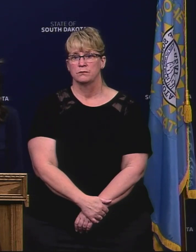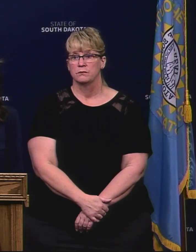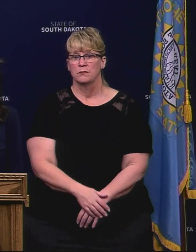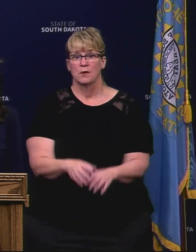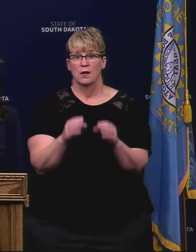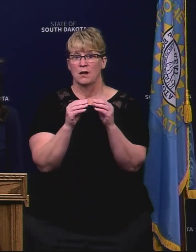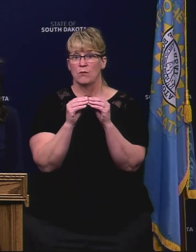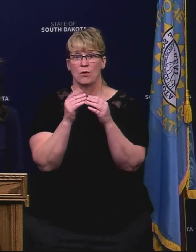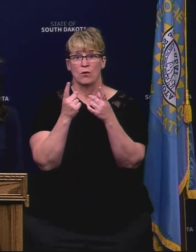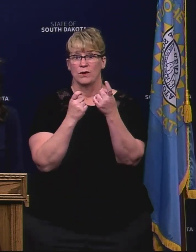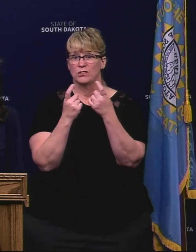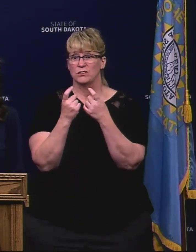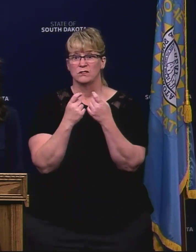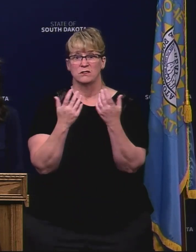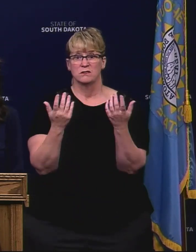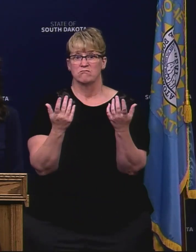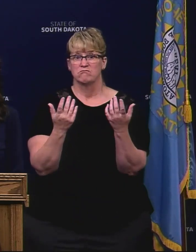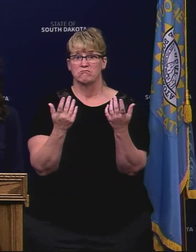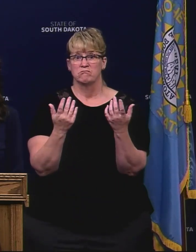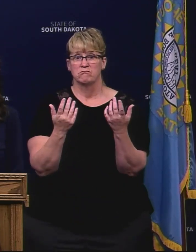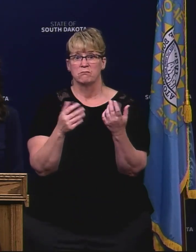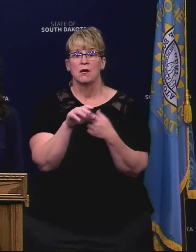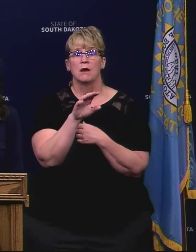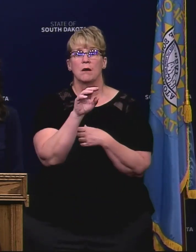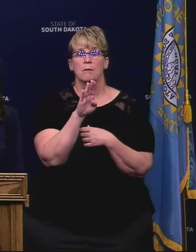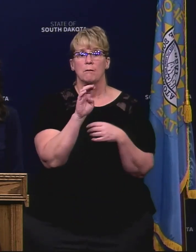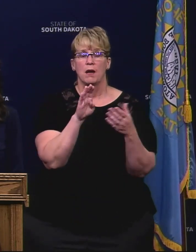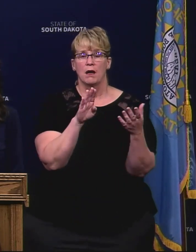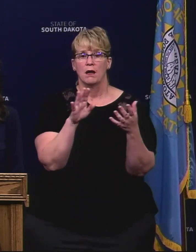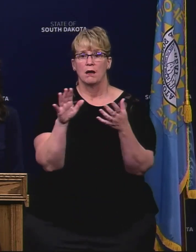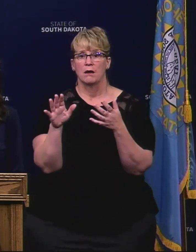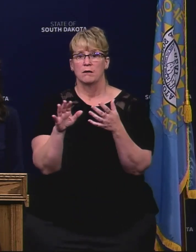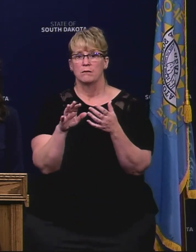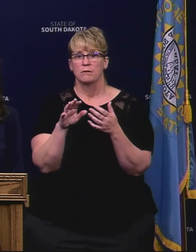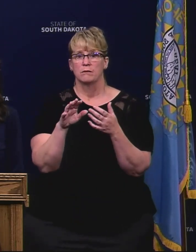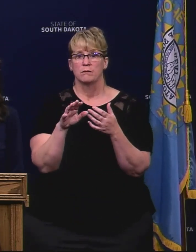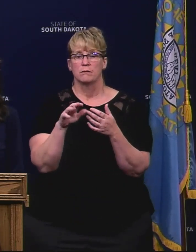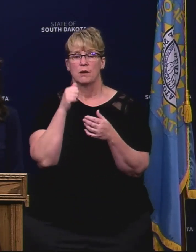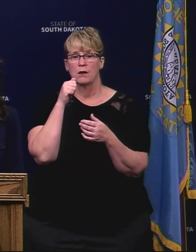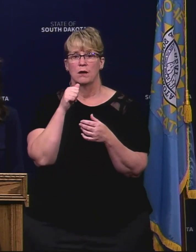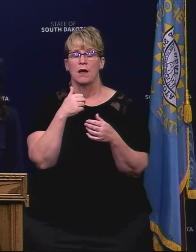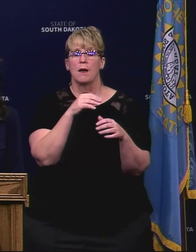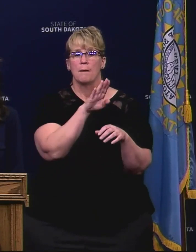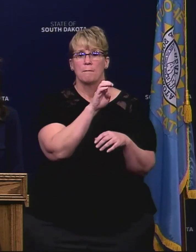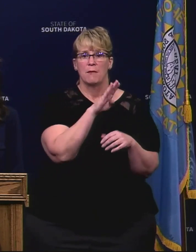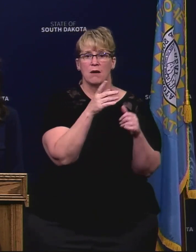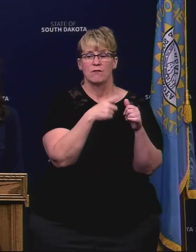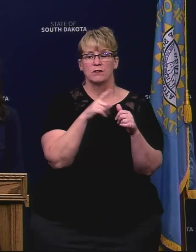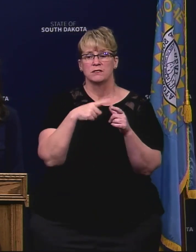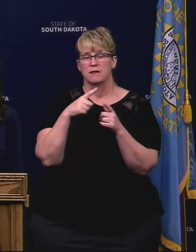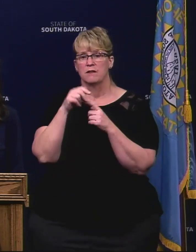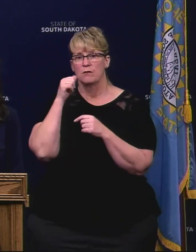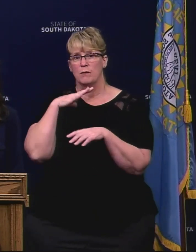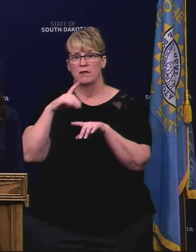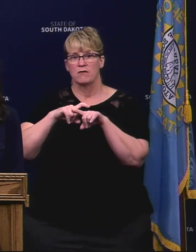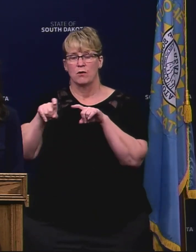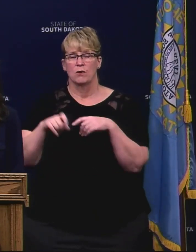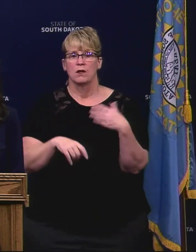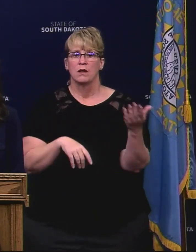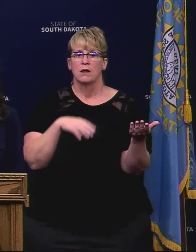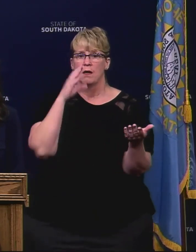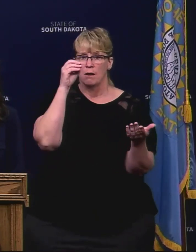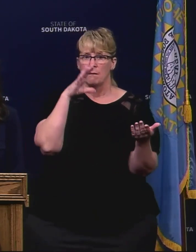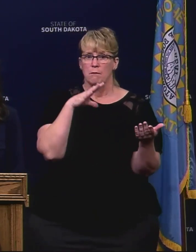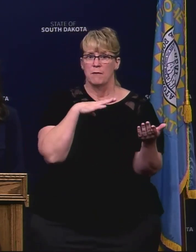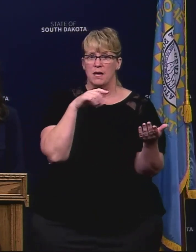Any further questions? Bob? This is Lisa with the Argus Leader. We'll do Bob, and then Lisa, I'll come to you. Governor,